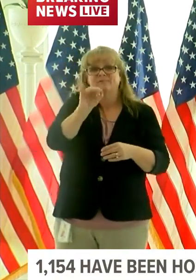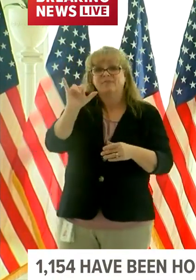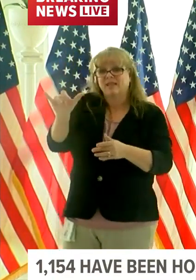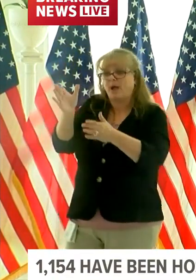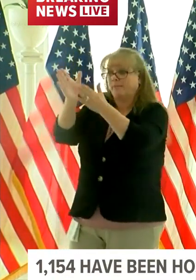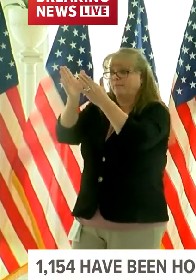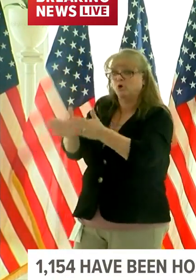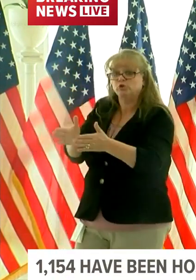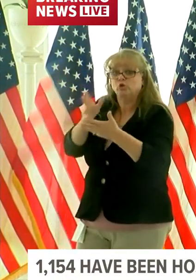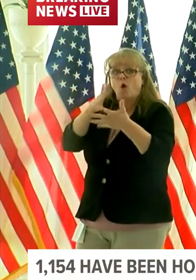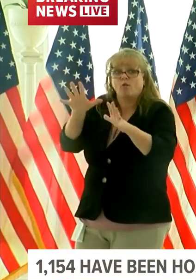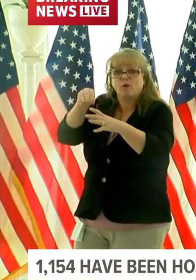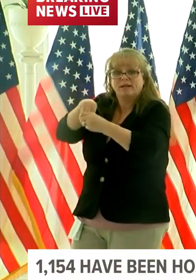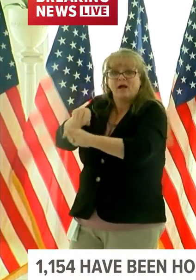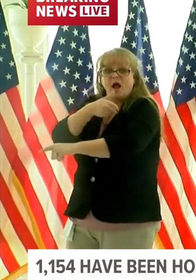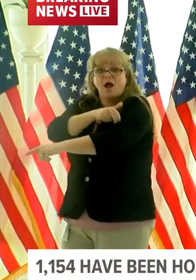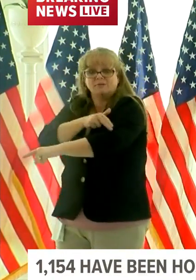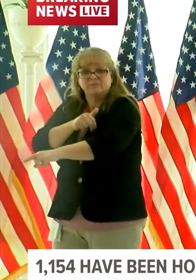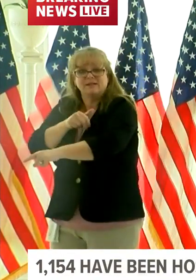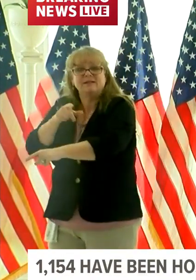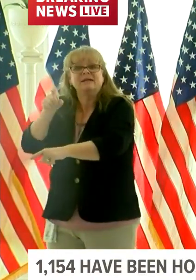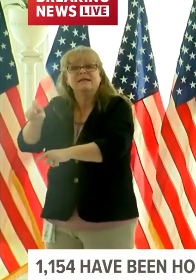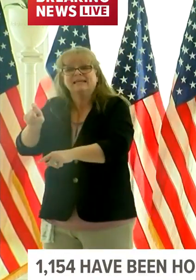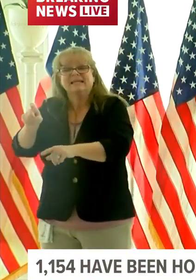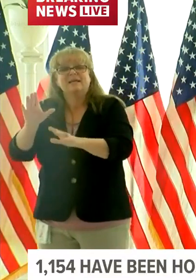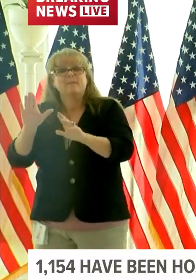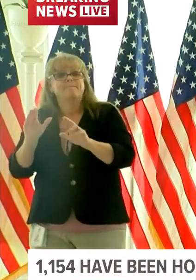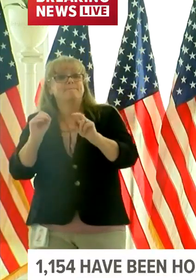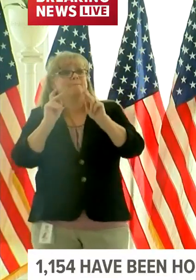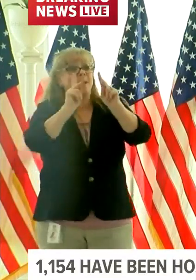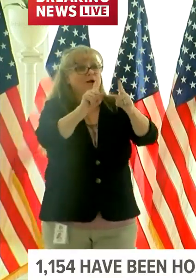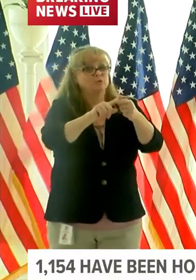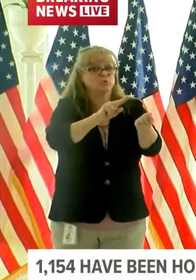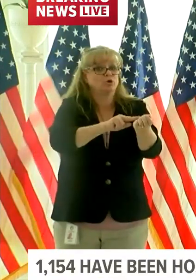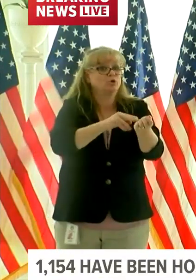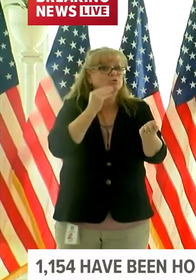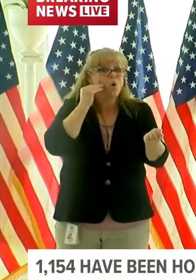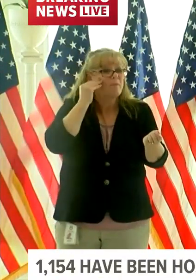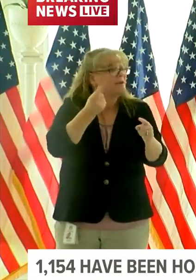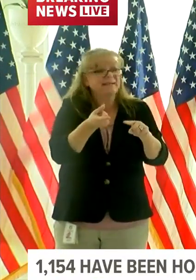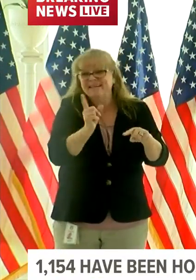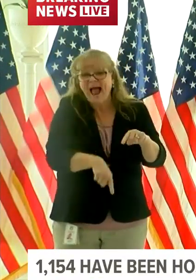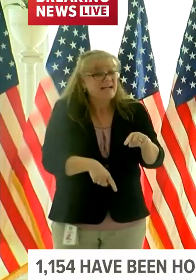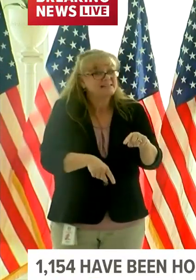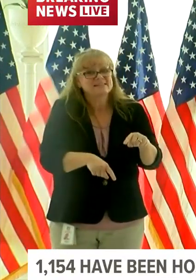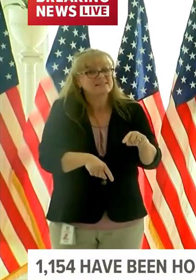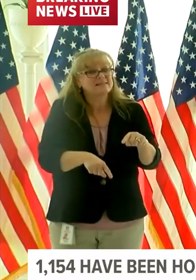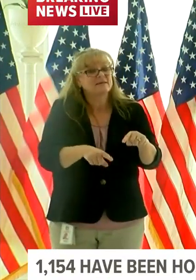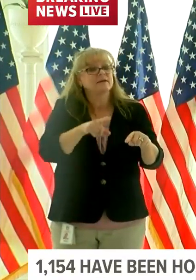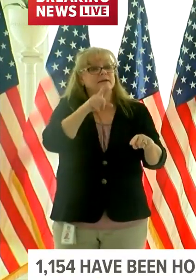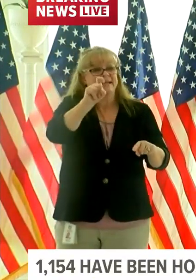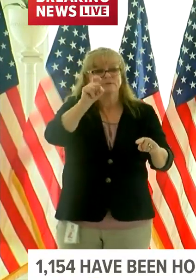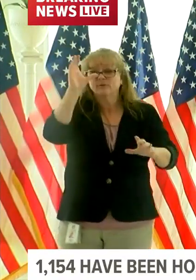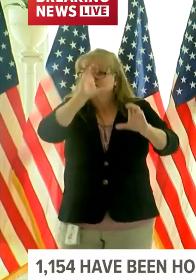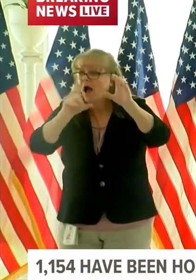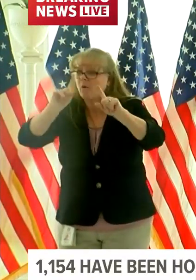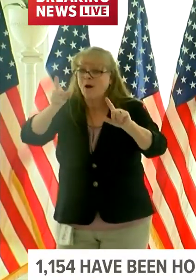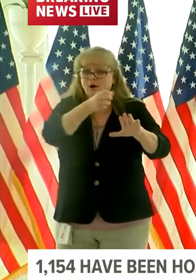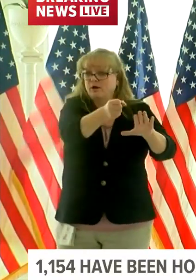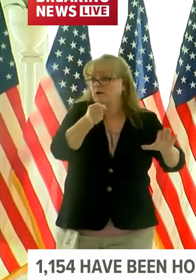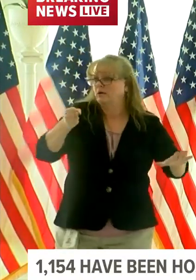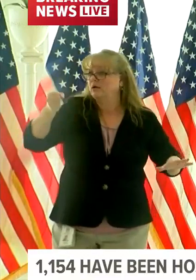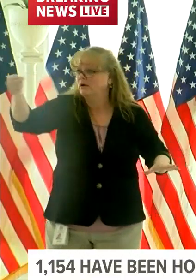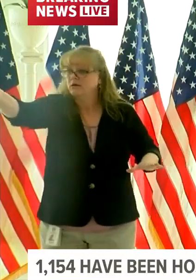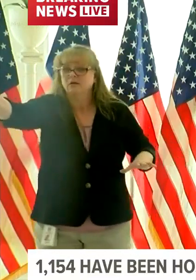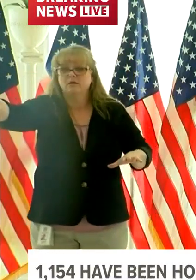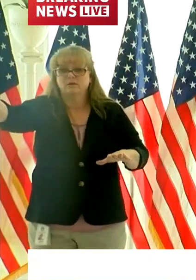a facility where they can be monitored and kept isolated and away from others who might be vulnerable. That's a lot of the expansion work the Colorado National Guard is involved